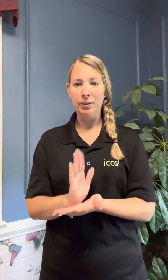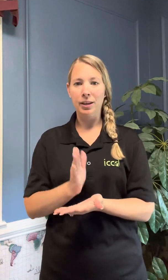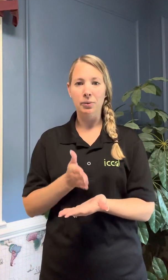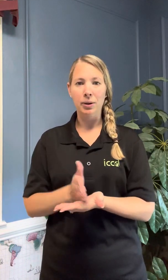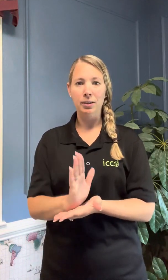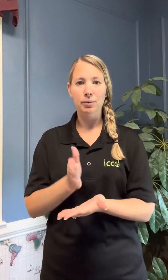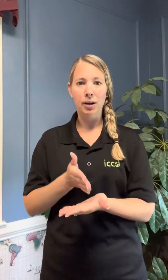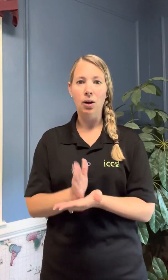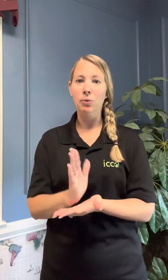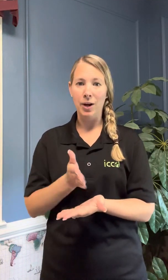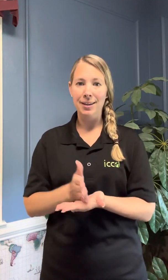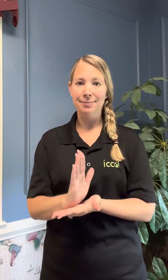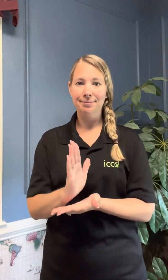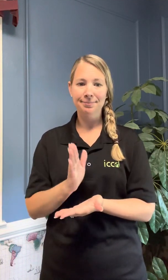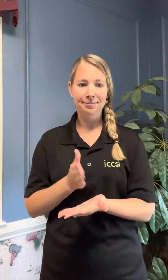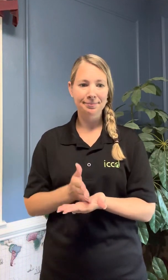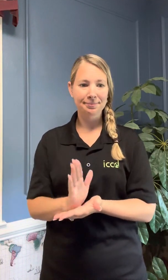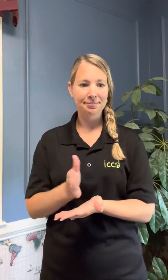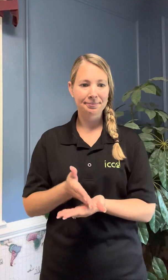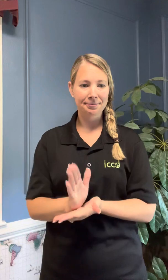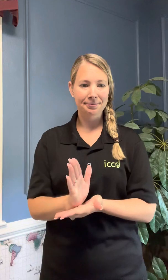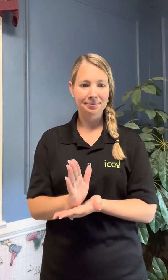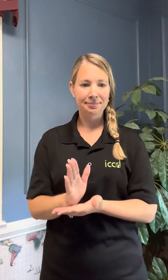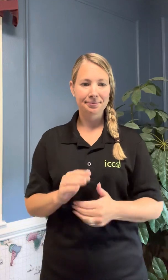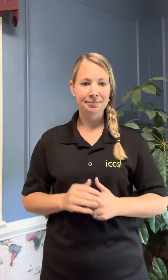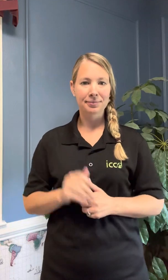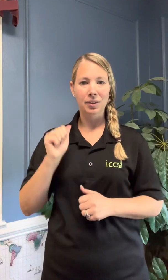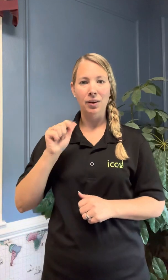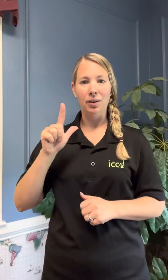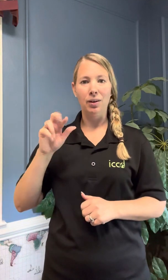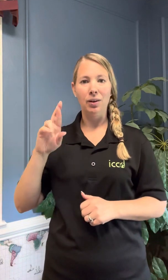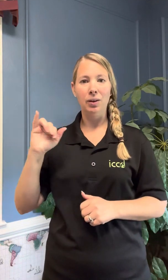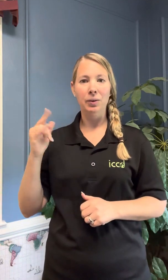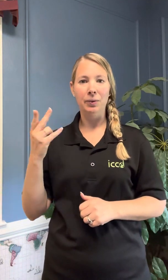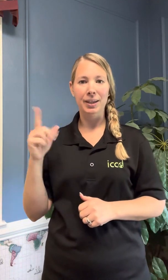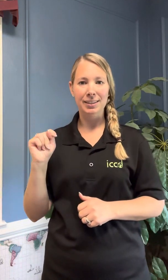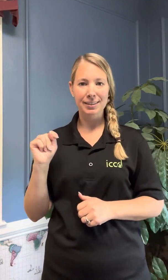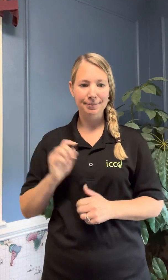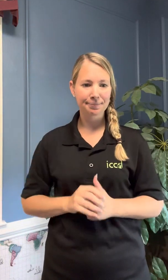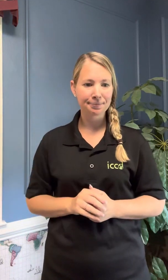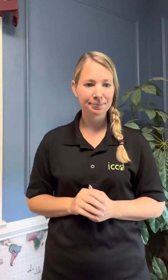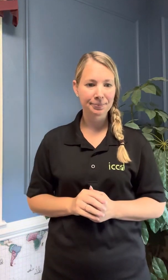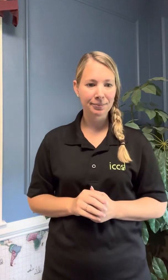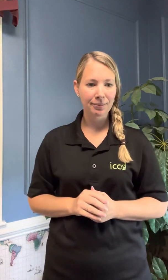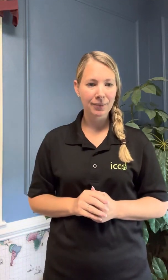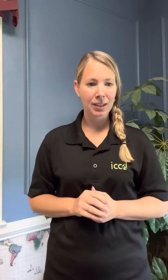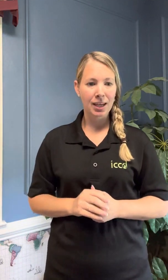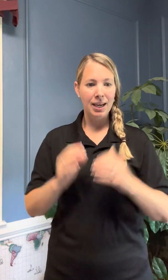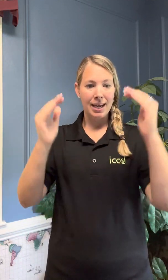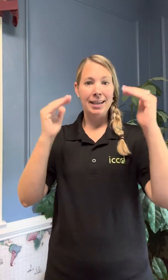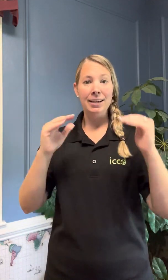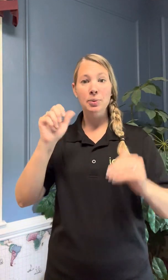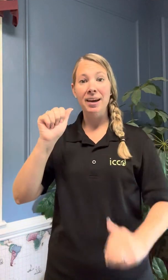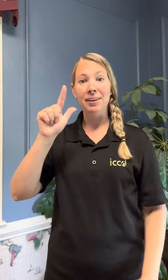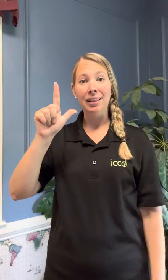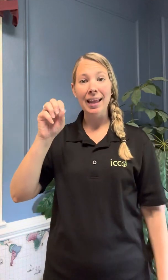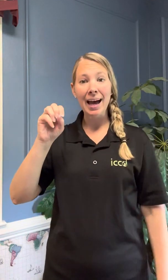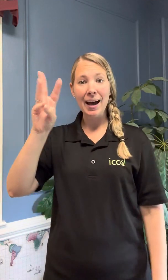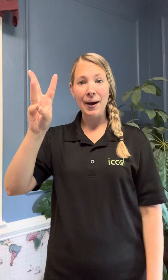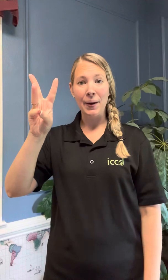other one. All right. All right. Next we have